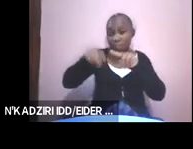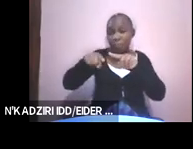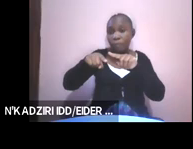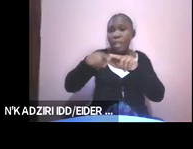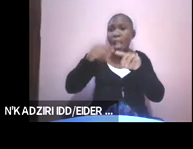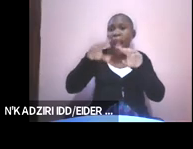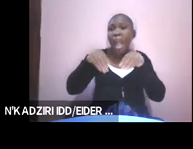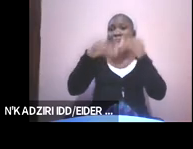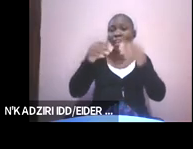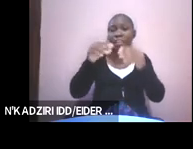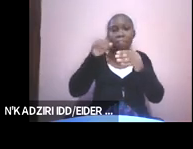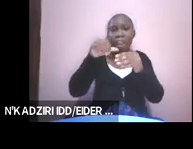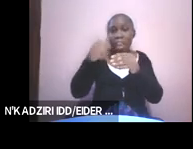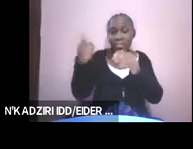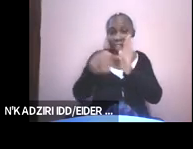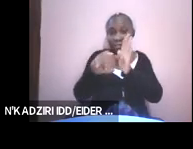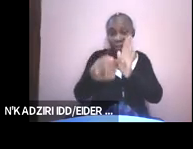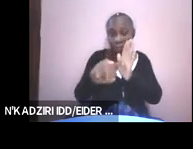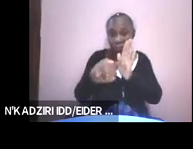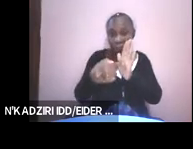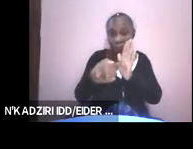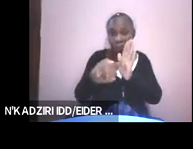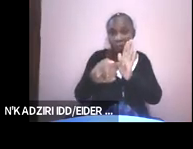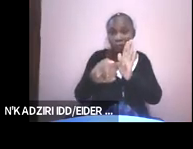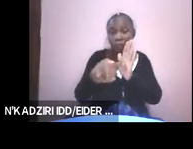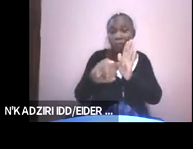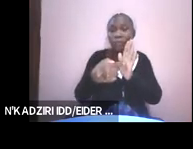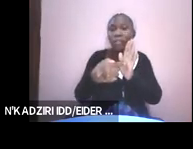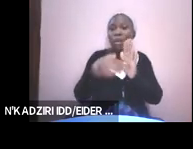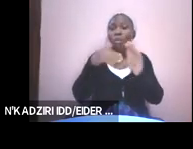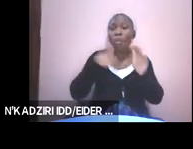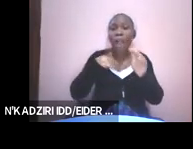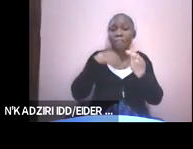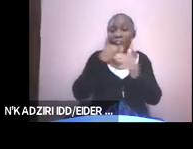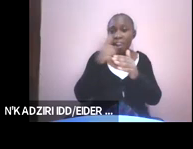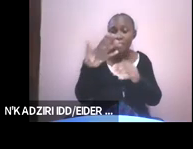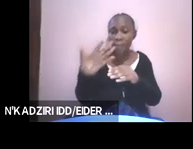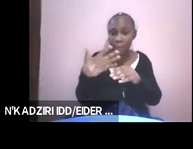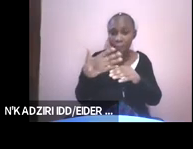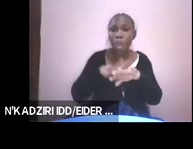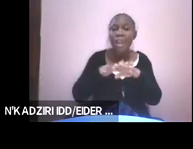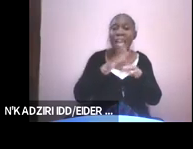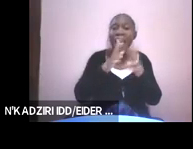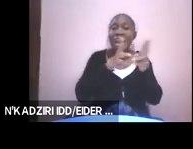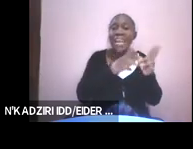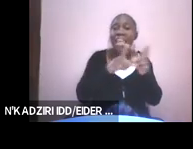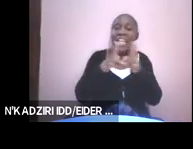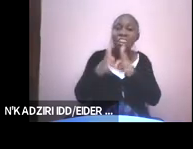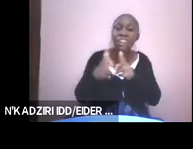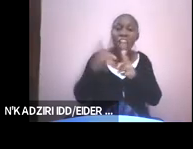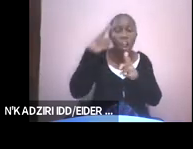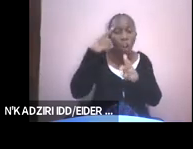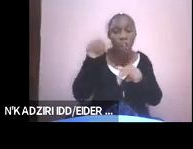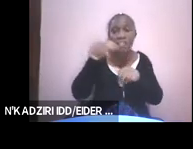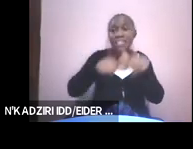about skin color. I think a paper came out in 2017, Nature or Science or something like that. It